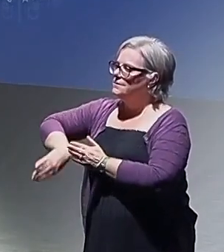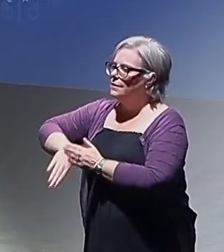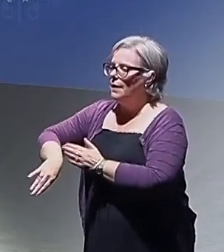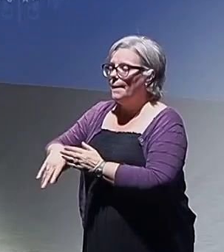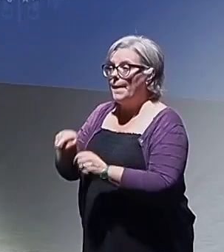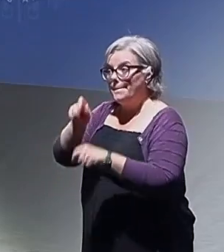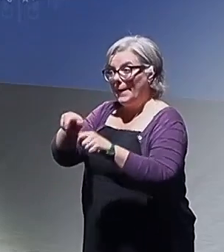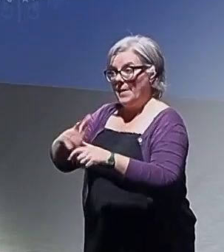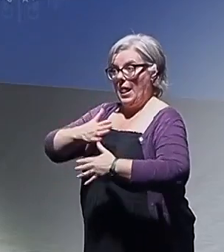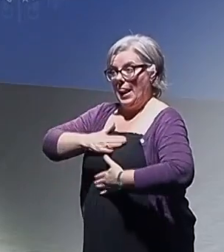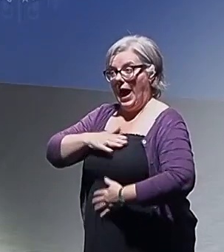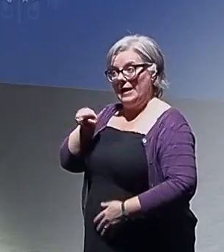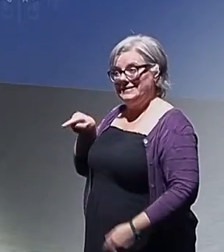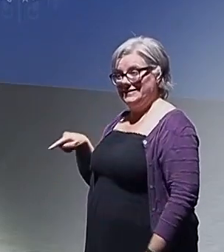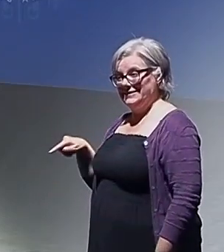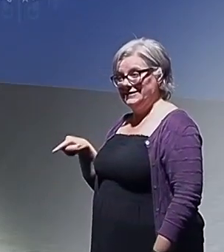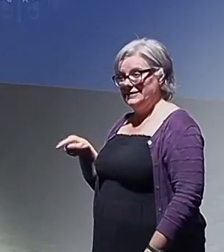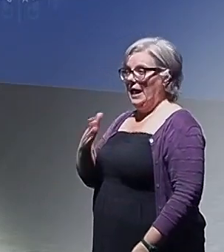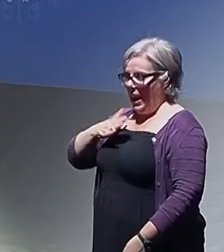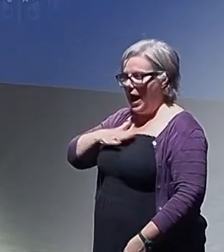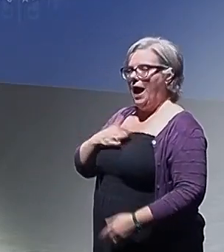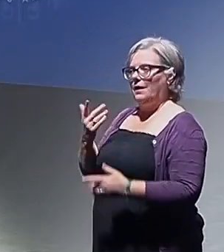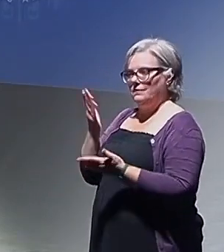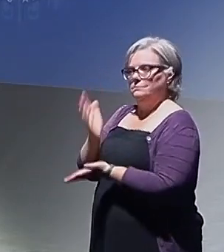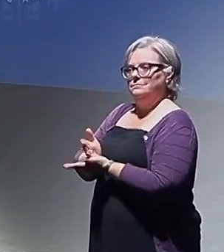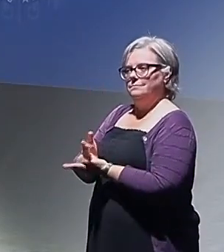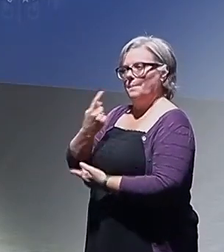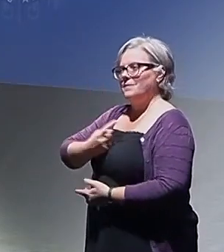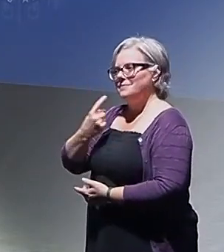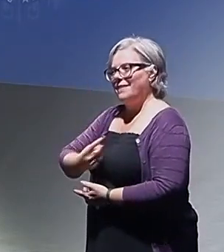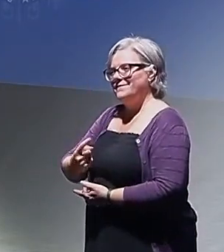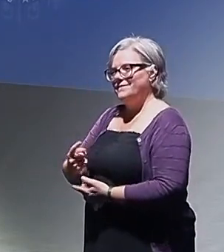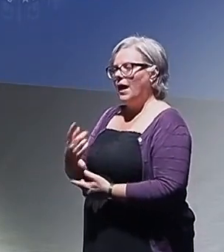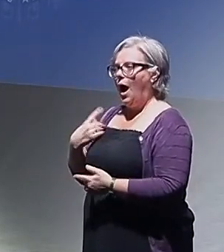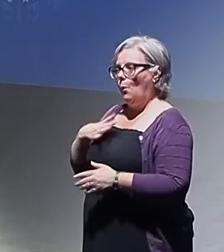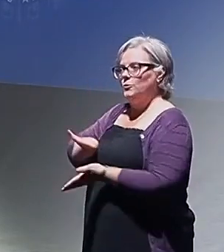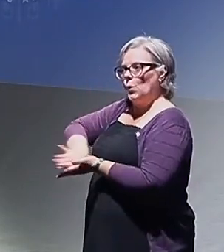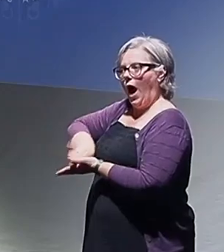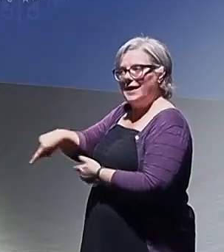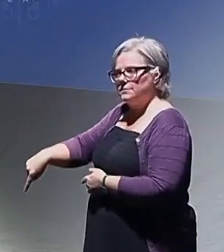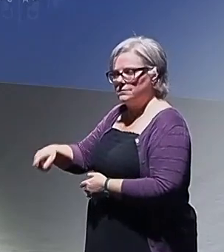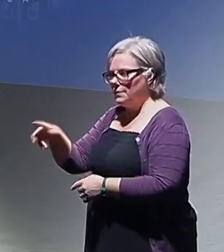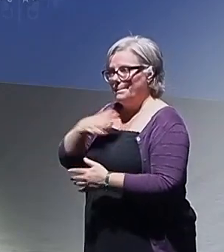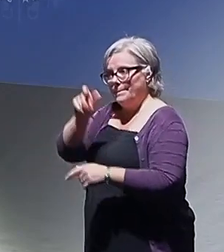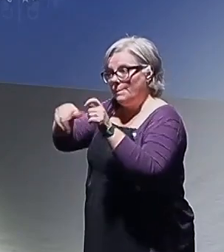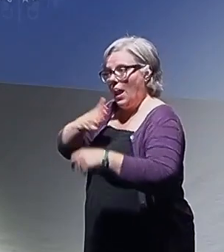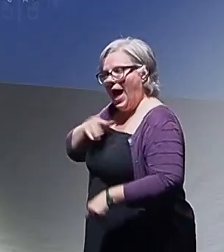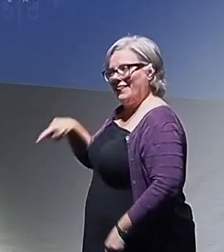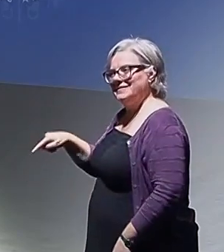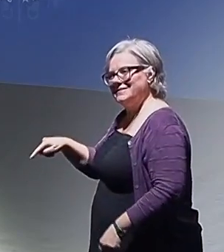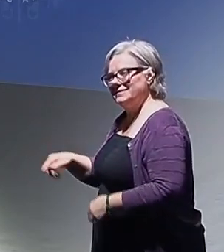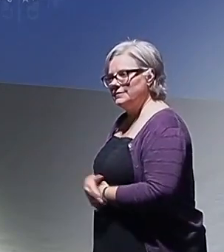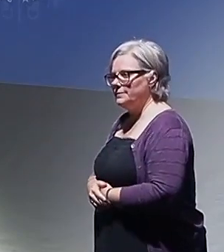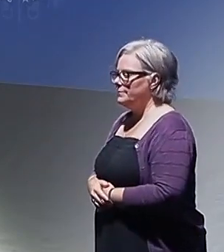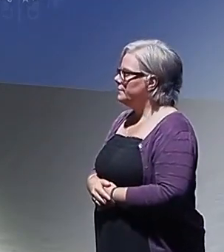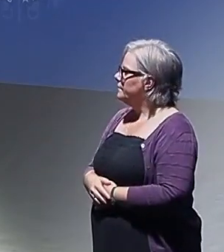people are responding to is me, is the thing that I'm trying to not be. And that's interesting